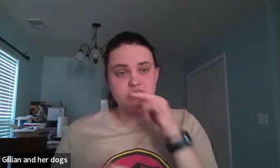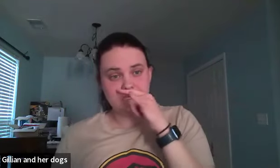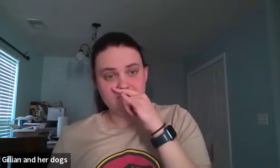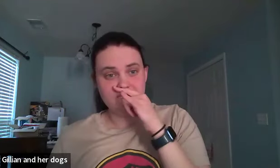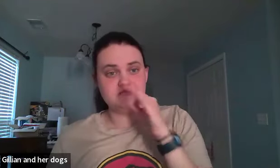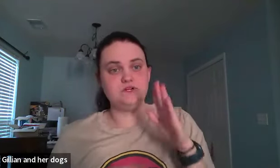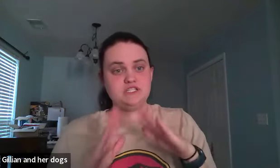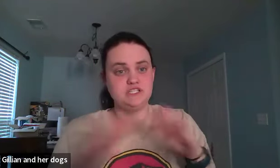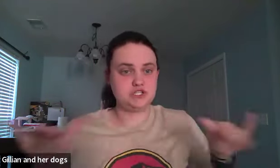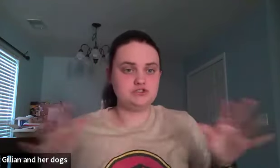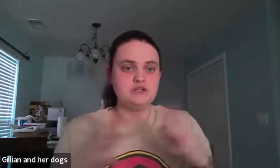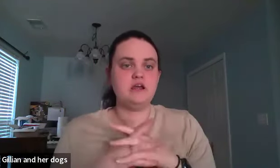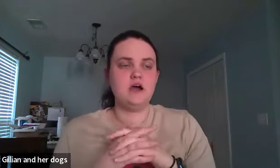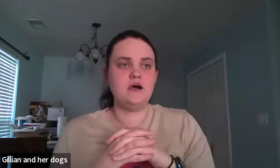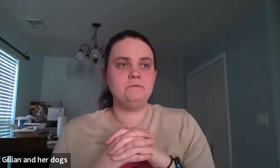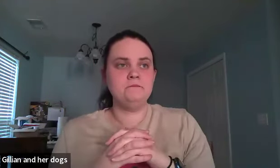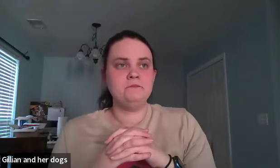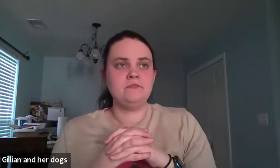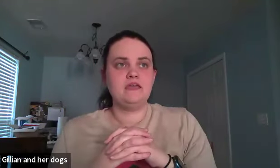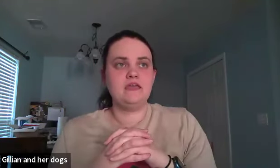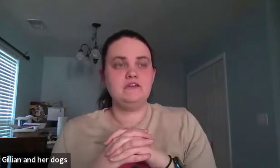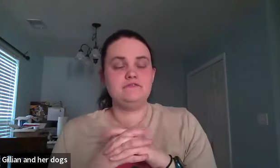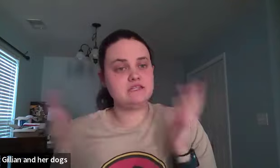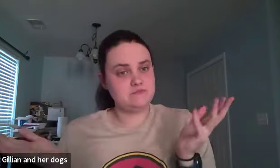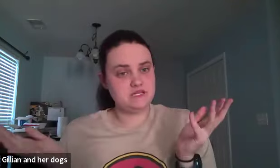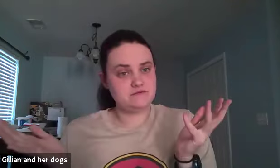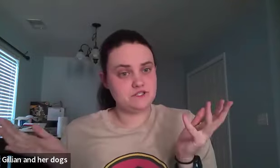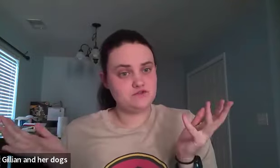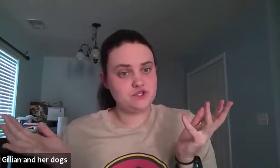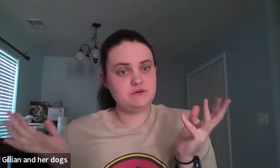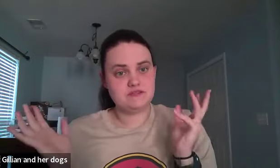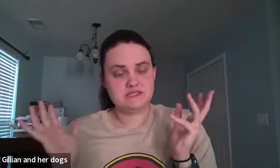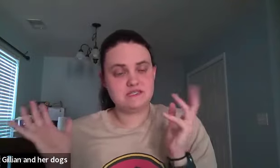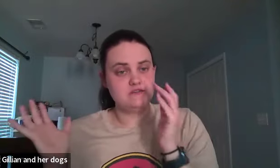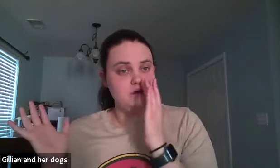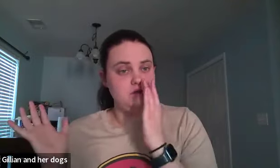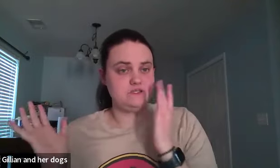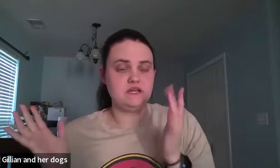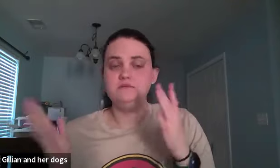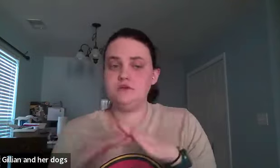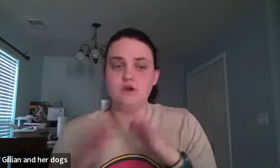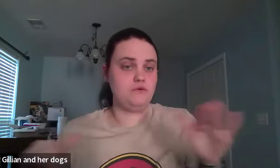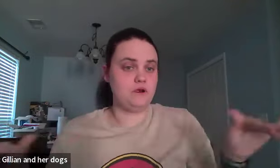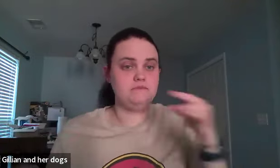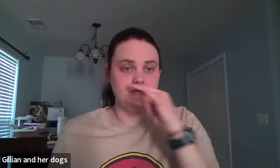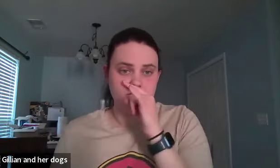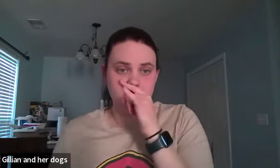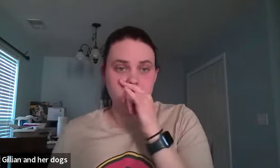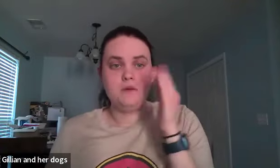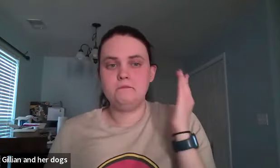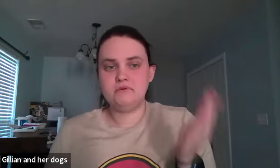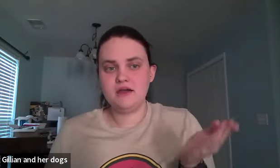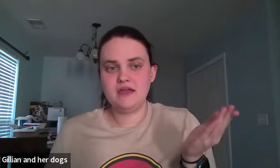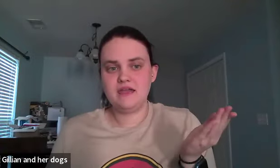interchange kids versus children. If that is a big difference for you in the sense of how you would sign it, go for it. Make sure. But